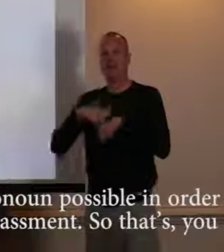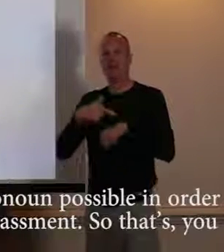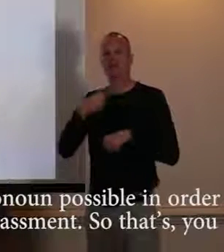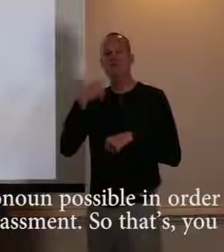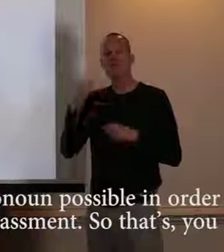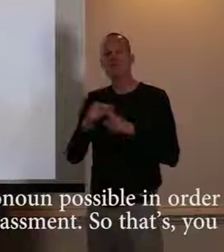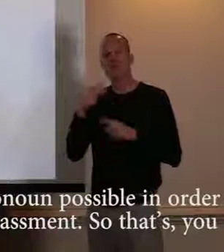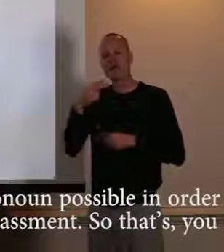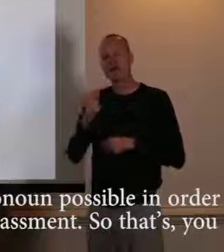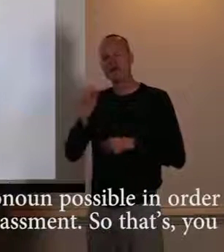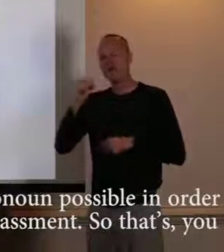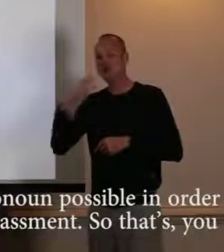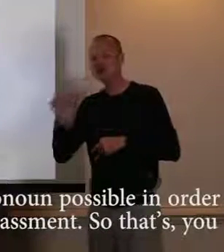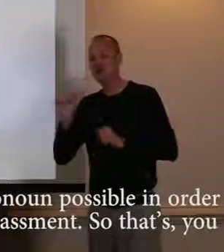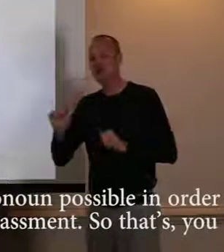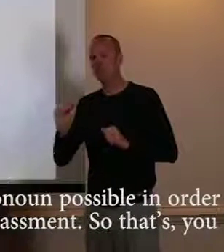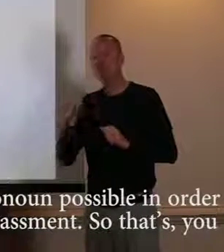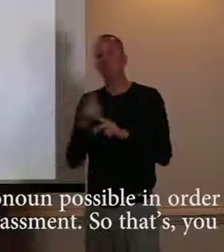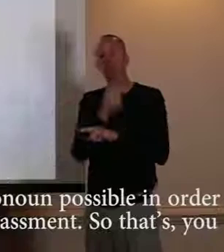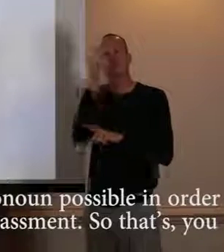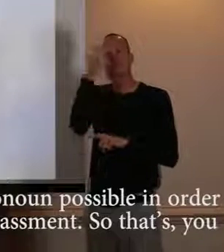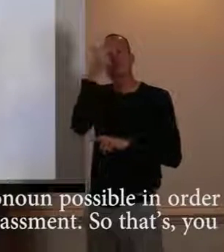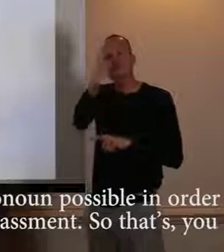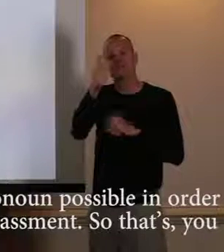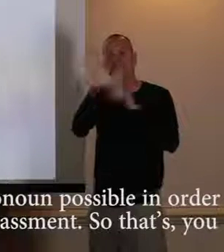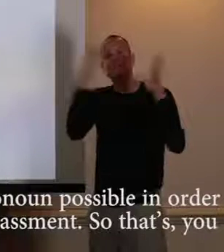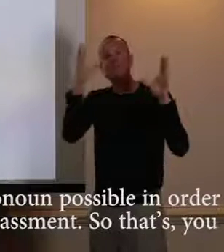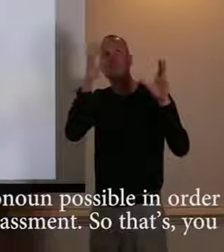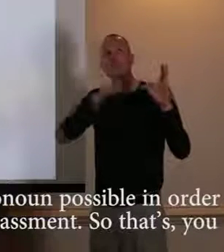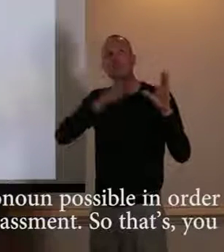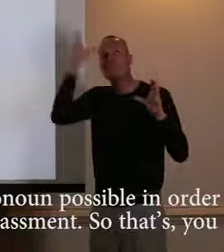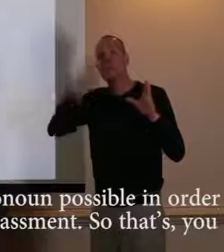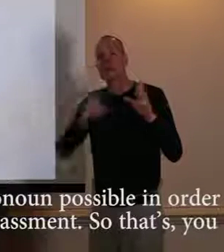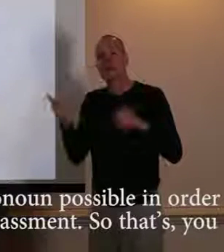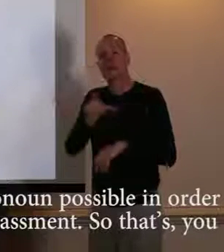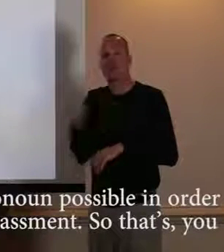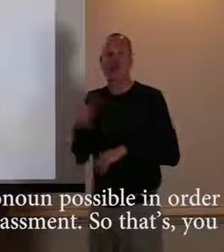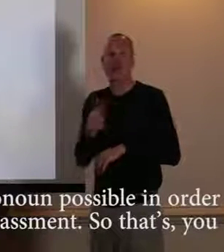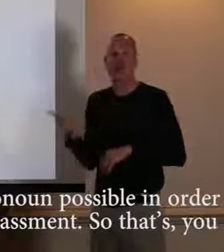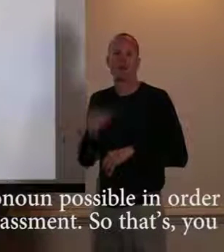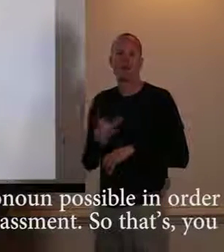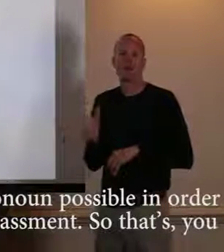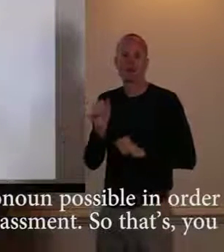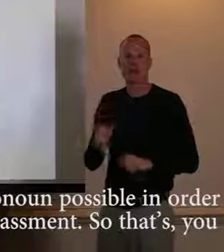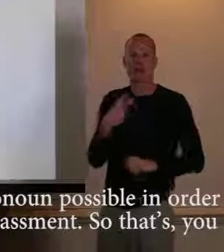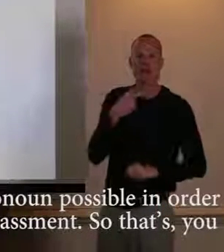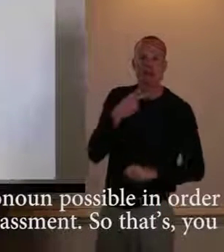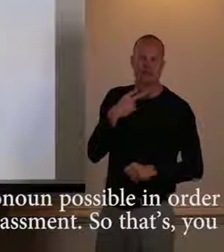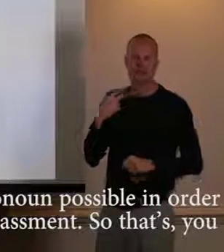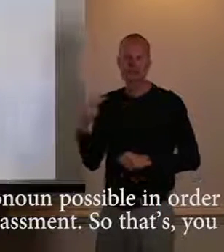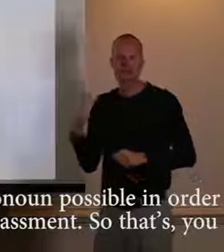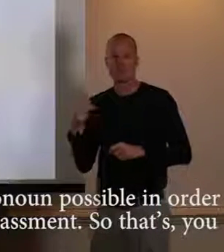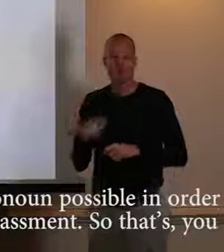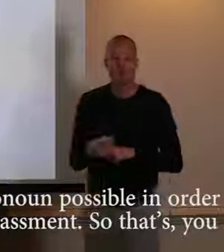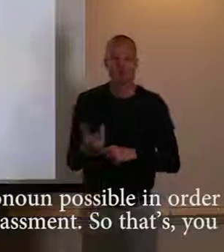she instead of using every pronoun possible in order to make the point. So